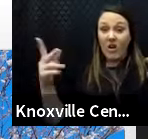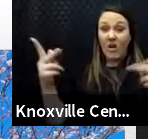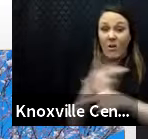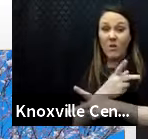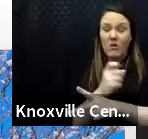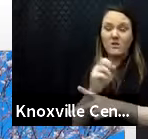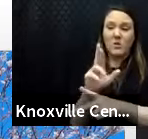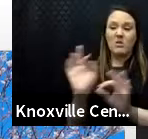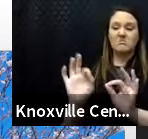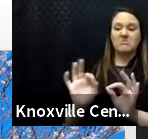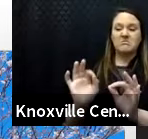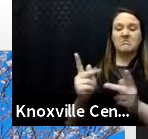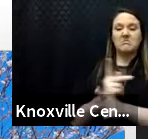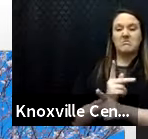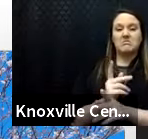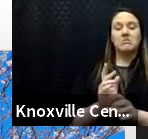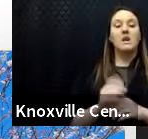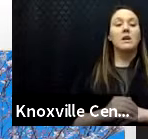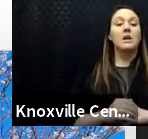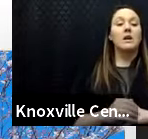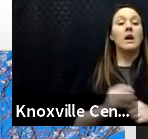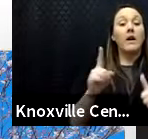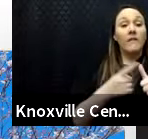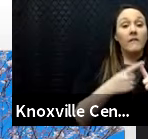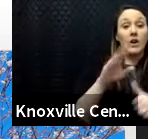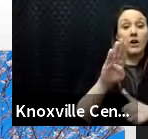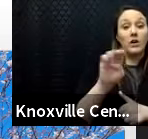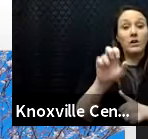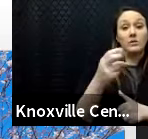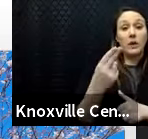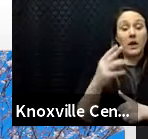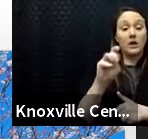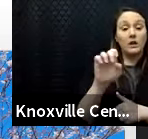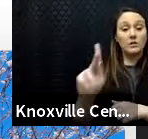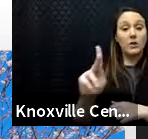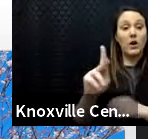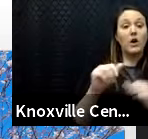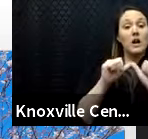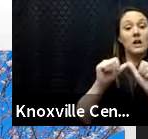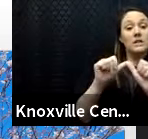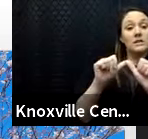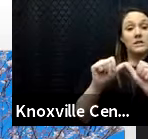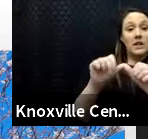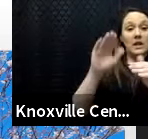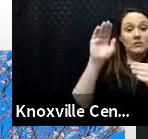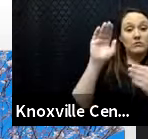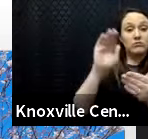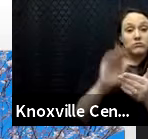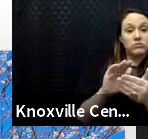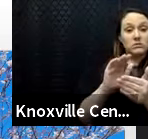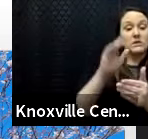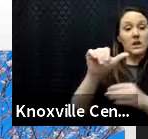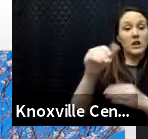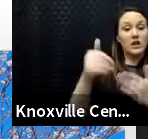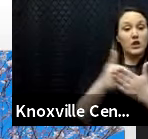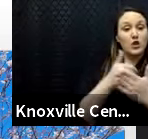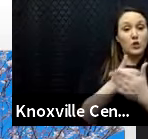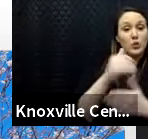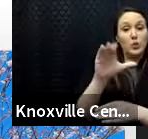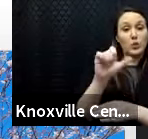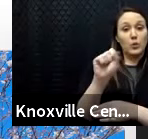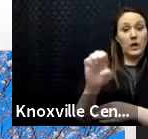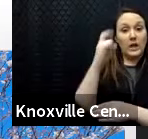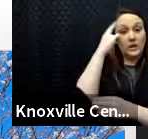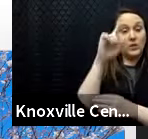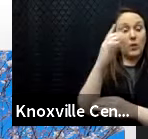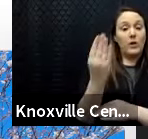Now, moving on to the first benchmark, sustained reduction or stability in new cases for 14 days. To